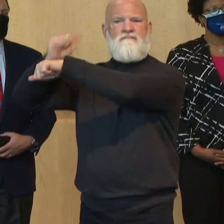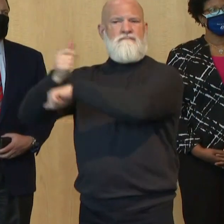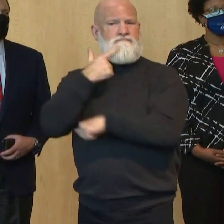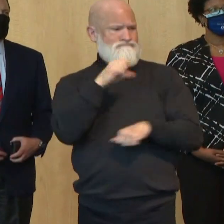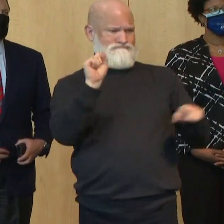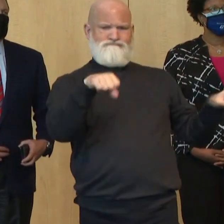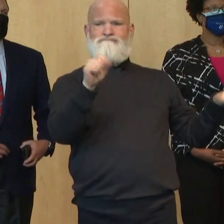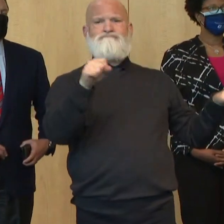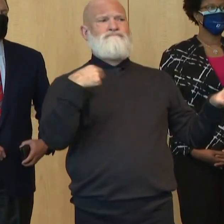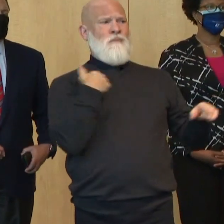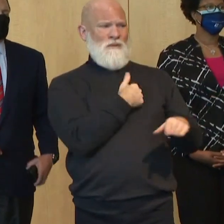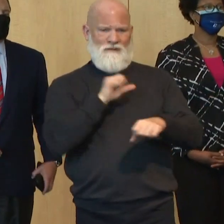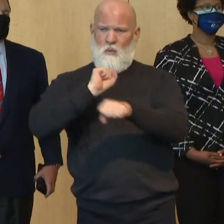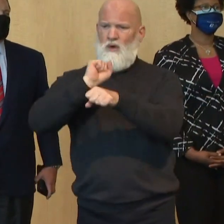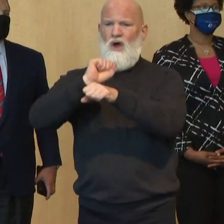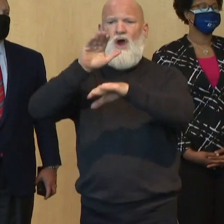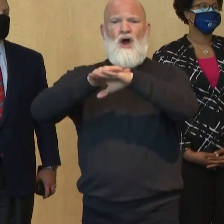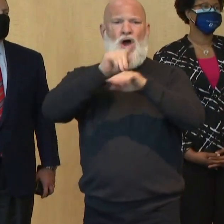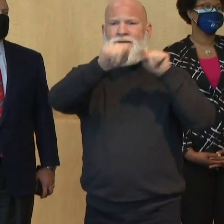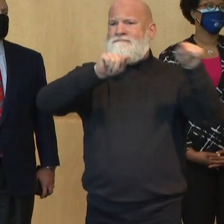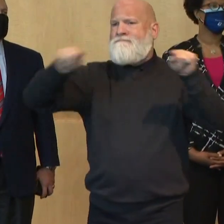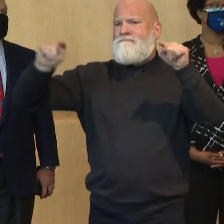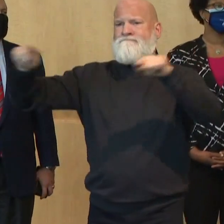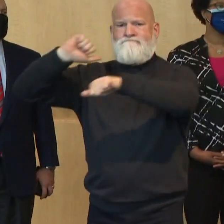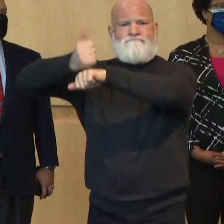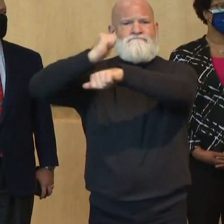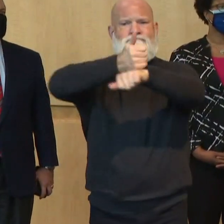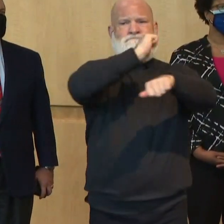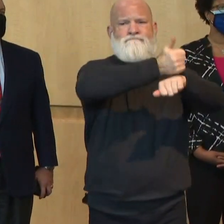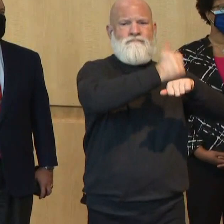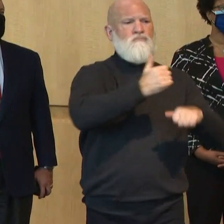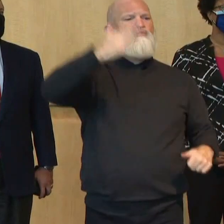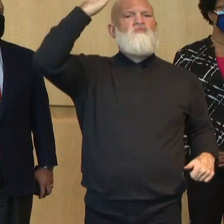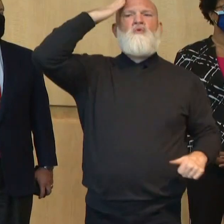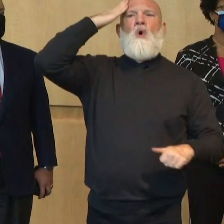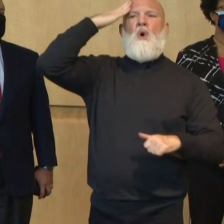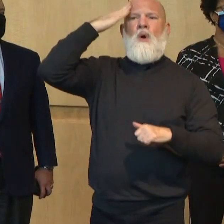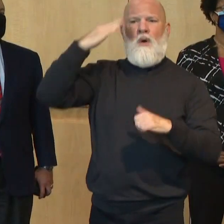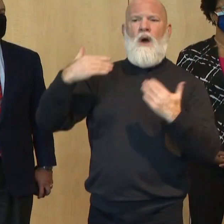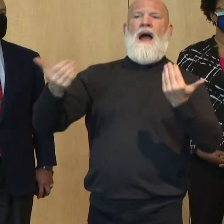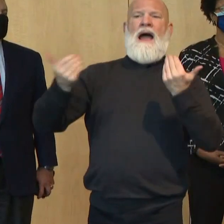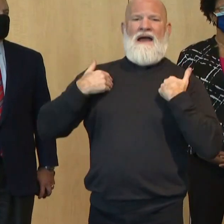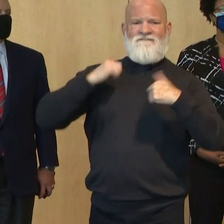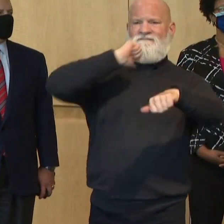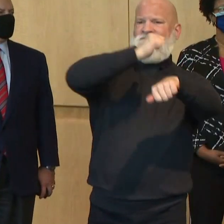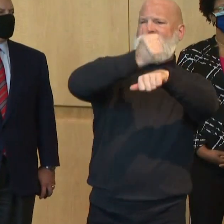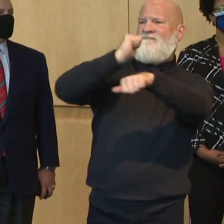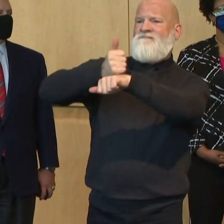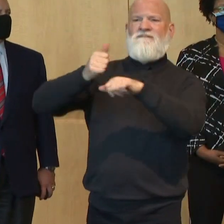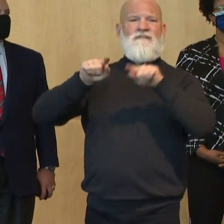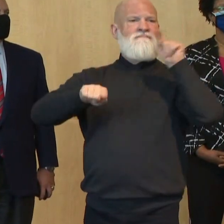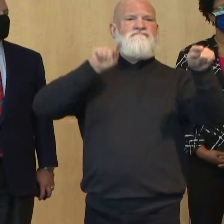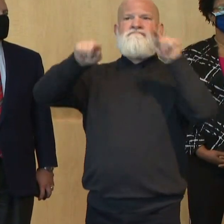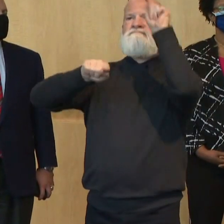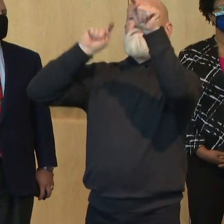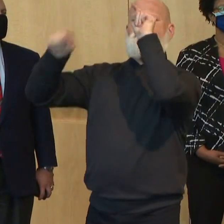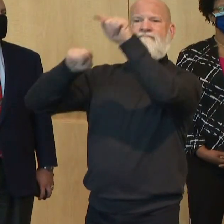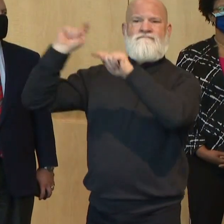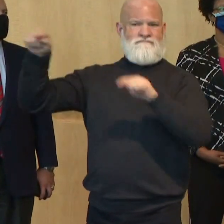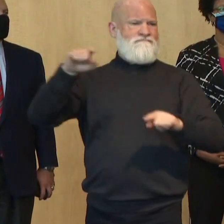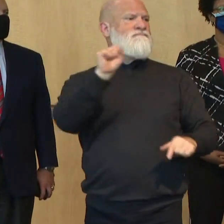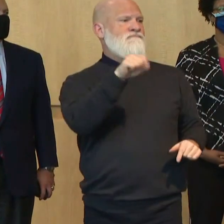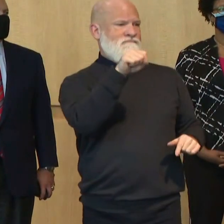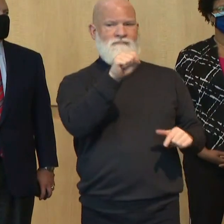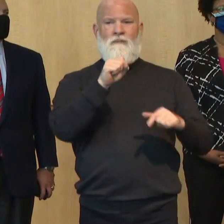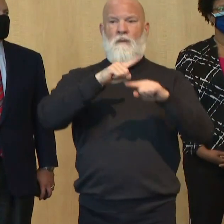that we're ready to roll on that. We know we're going to have multiple state sites at some point just when we get hopefully a